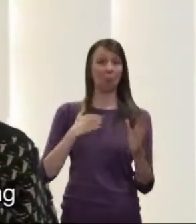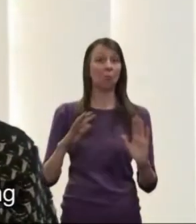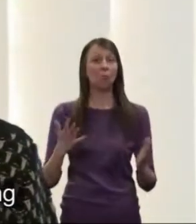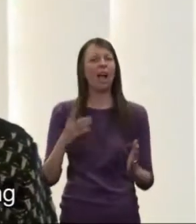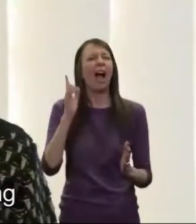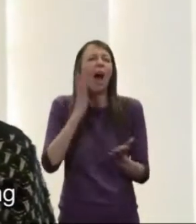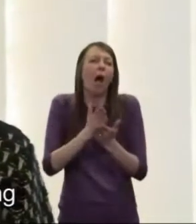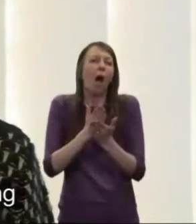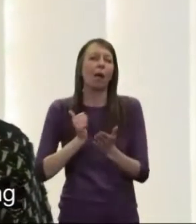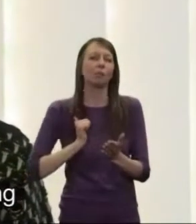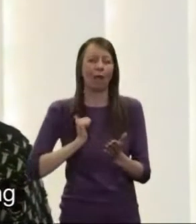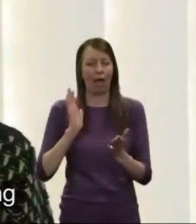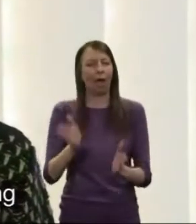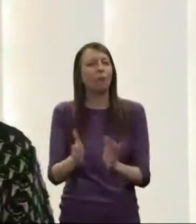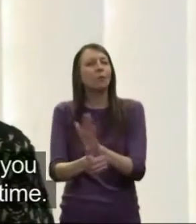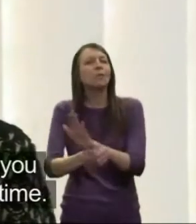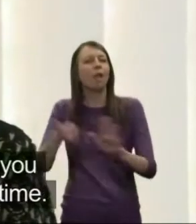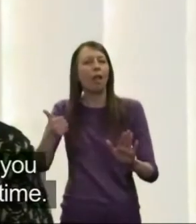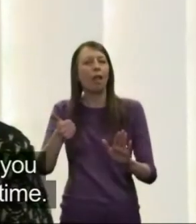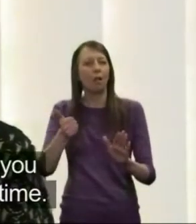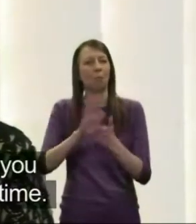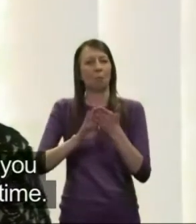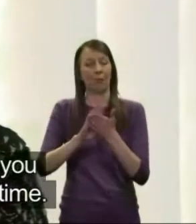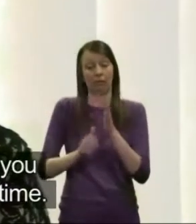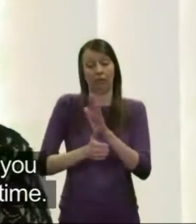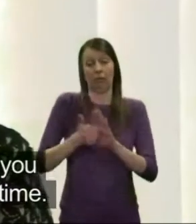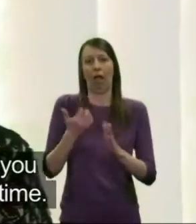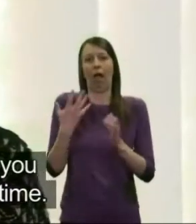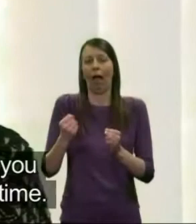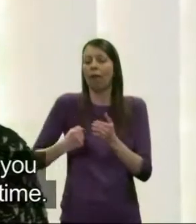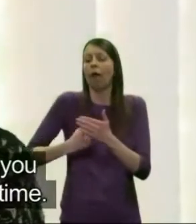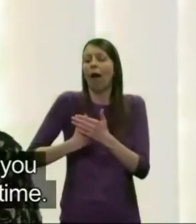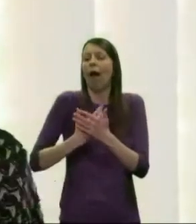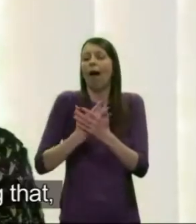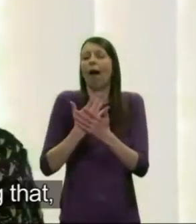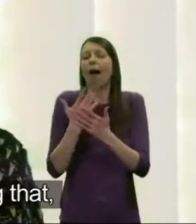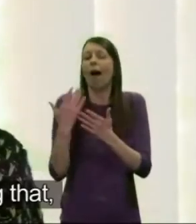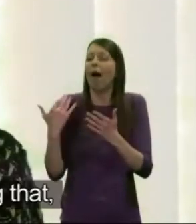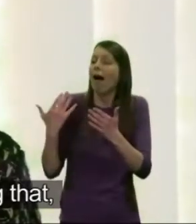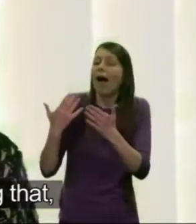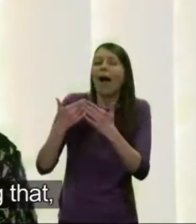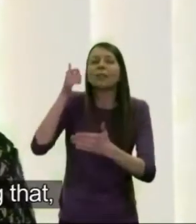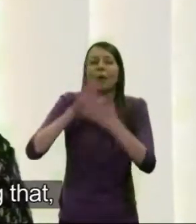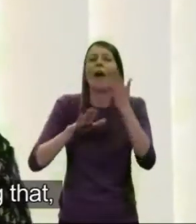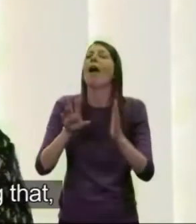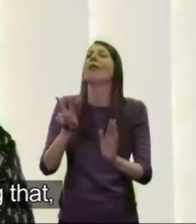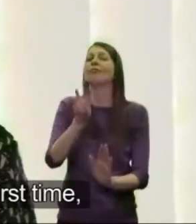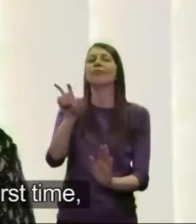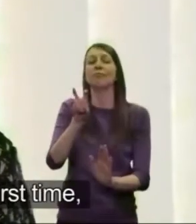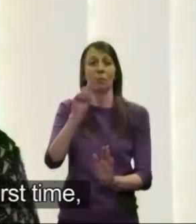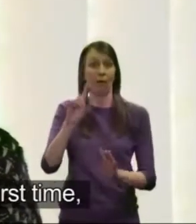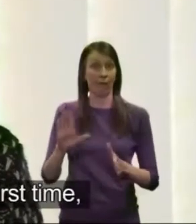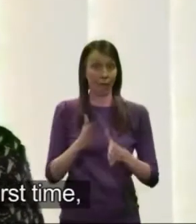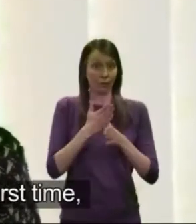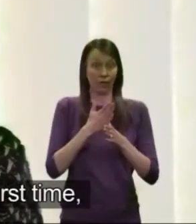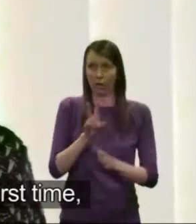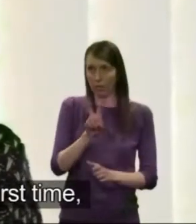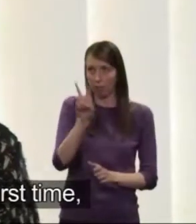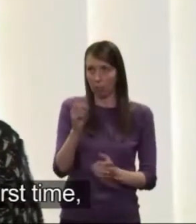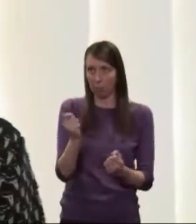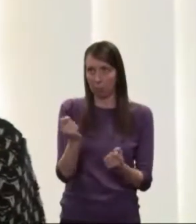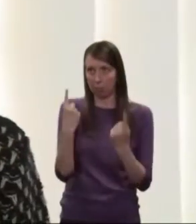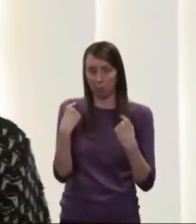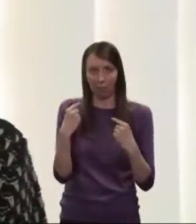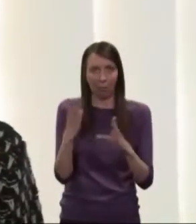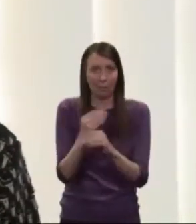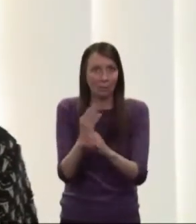I imagine there's quite a skill to lip reading, and it's something that you probably develop over time. I imagine it's something that when you try it for